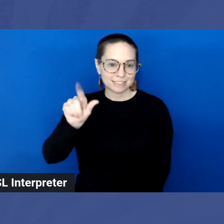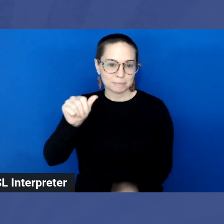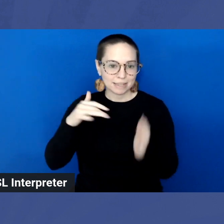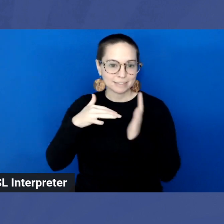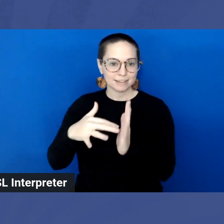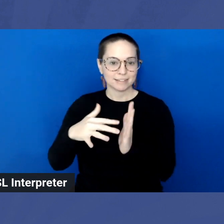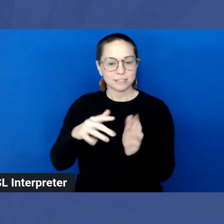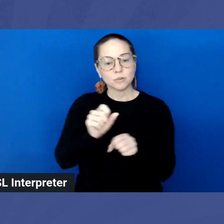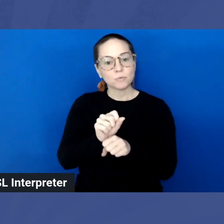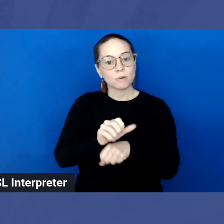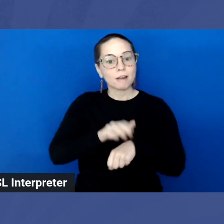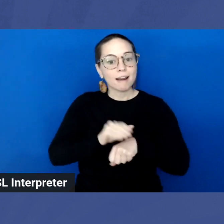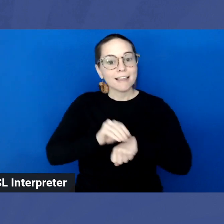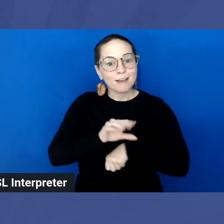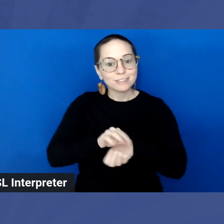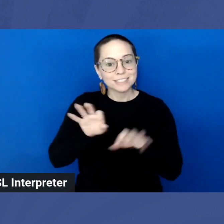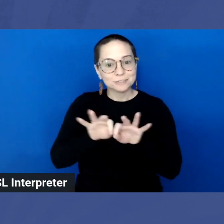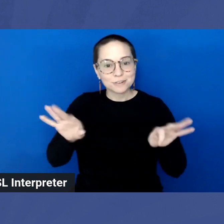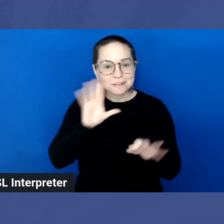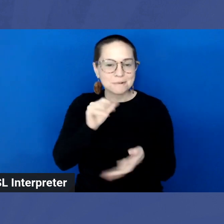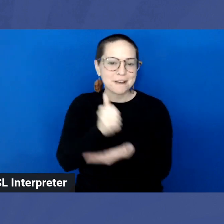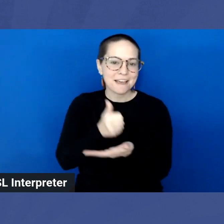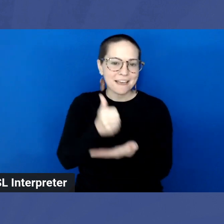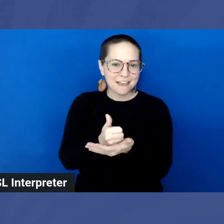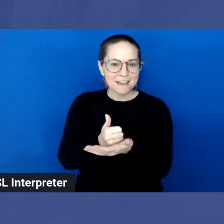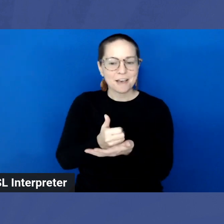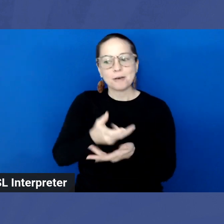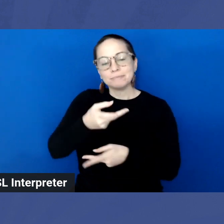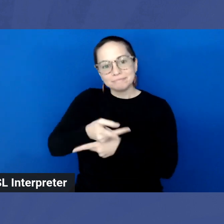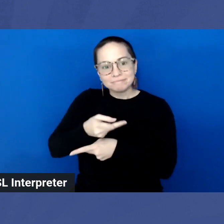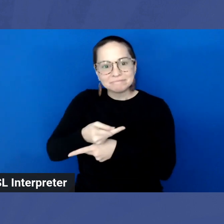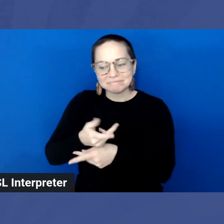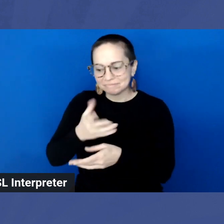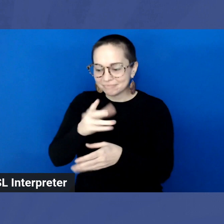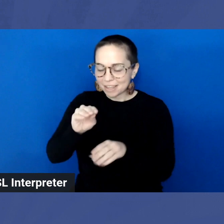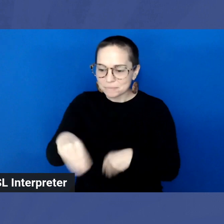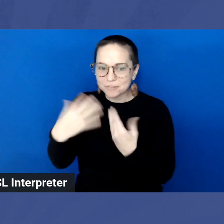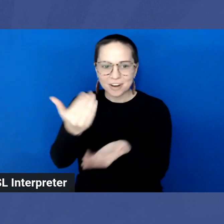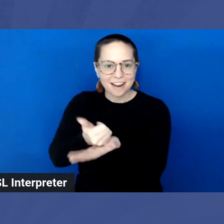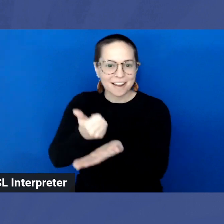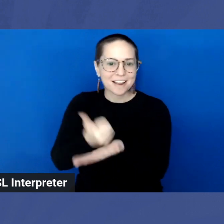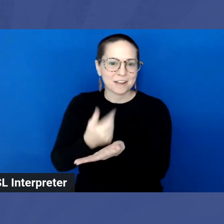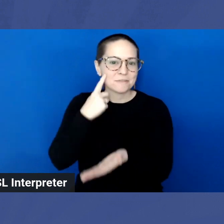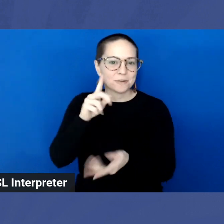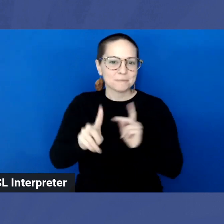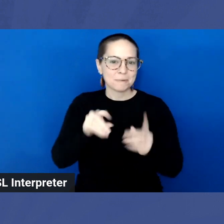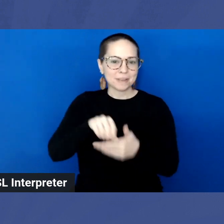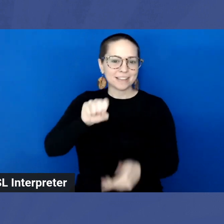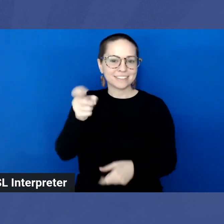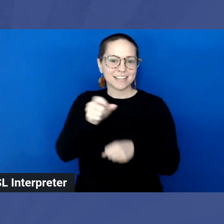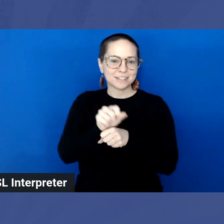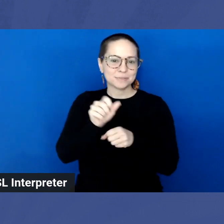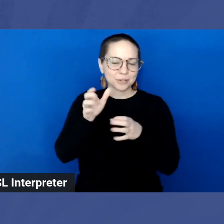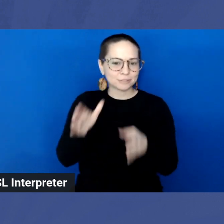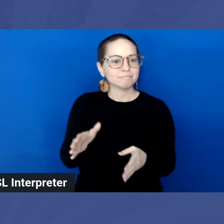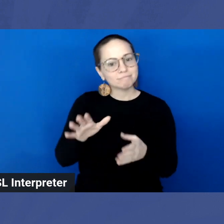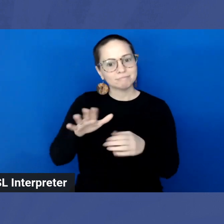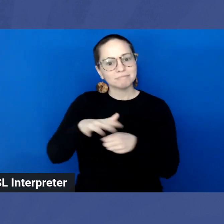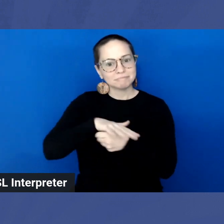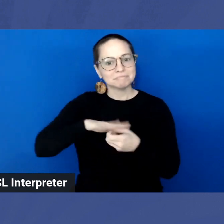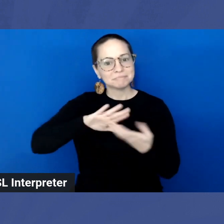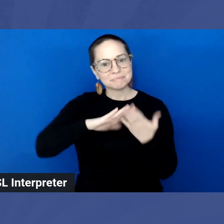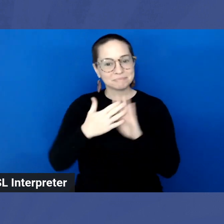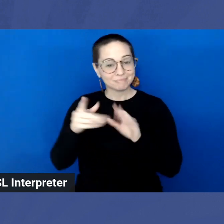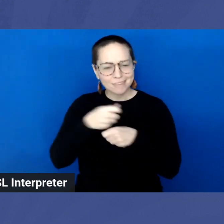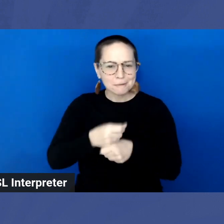on a counseling degree that will help her better serve marginalized sex workers and those in the sex work community. In her downtime, she creates art